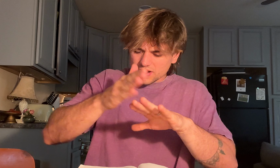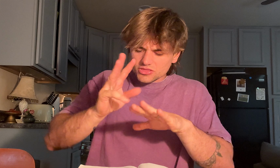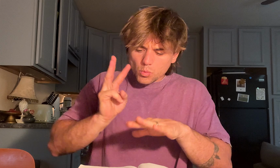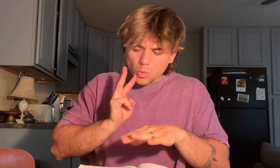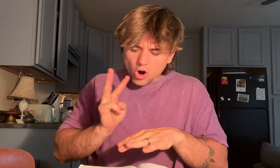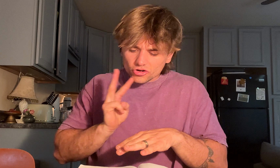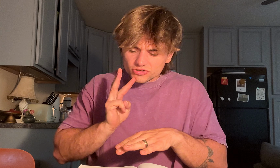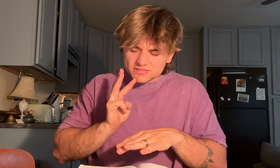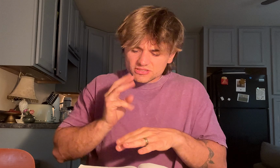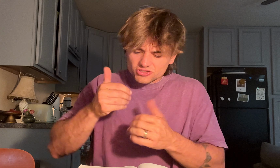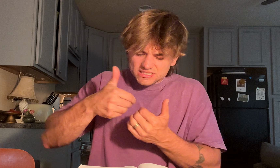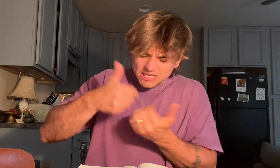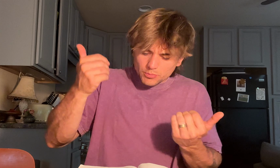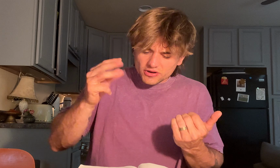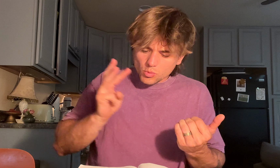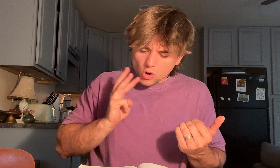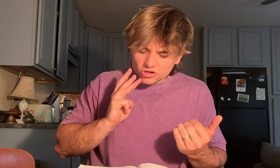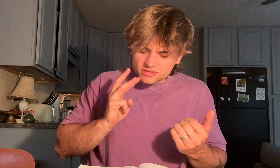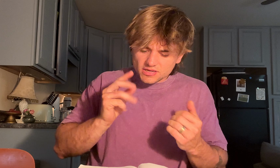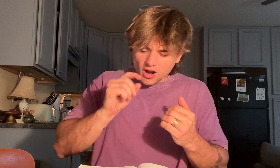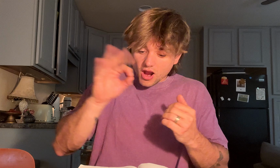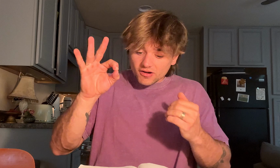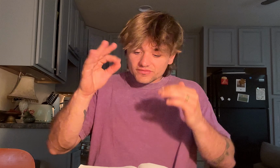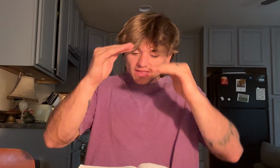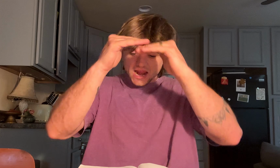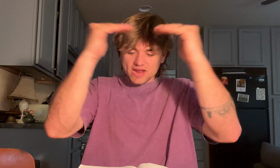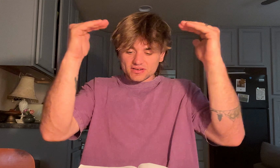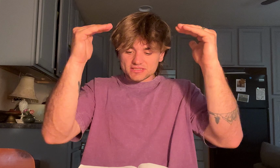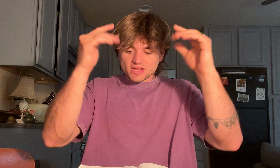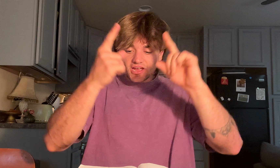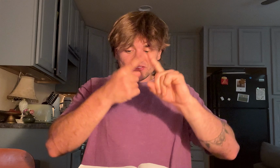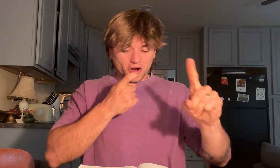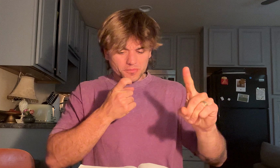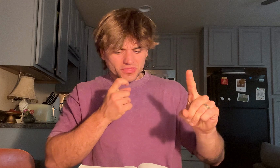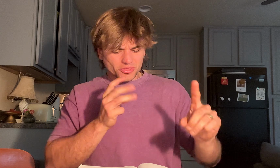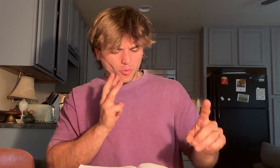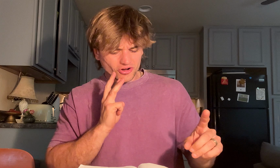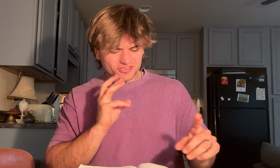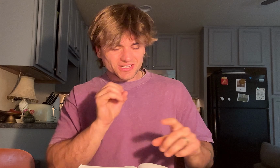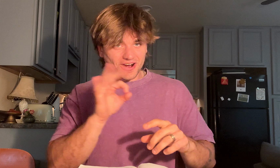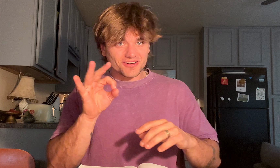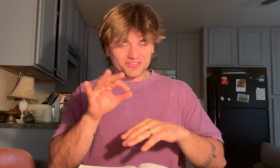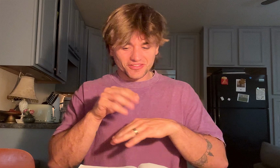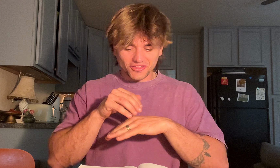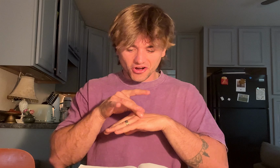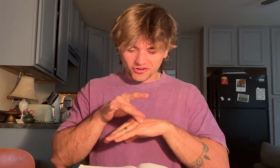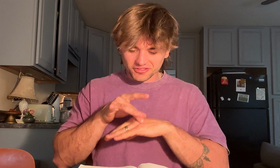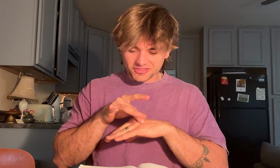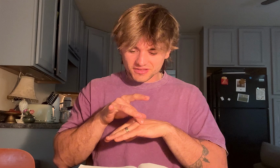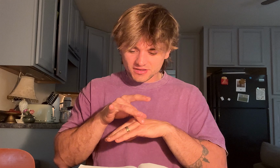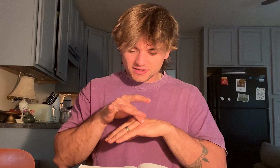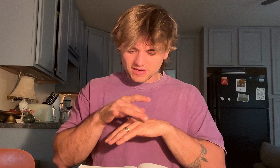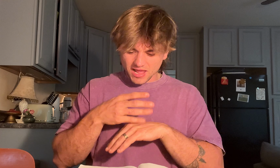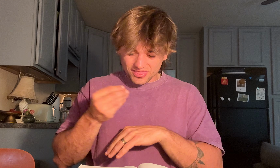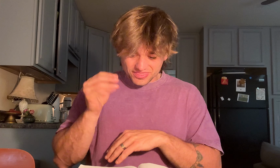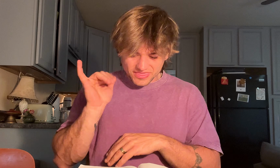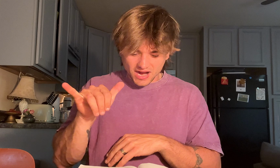the waters to separate the waters of the heavens from the waters of the earth." And that